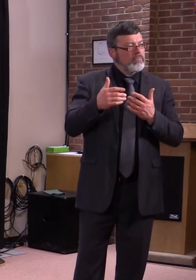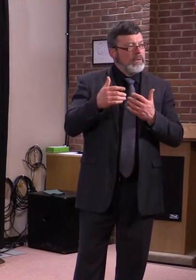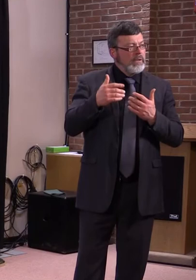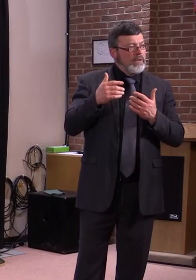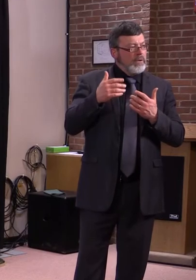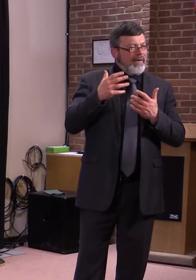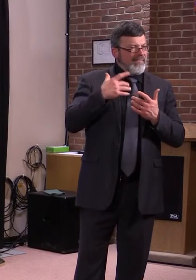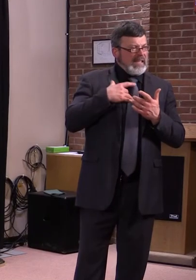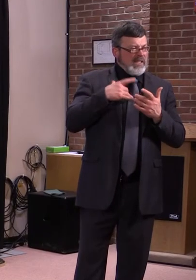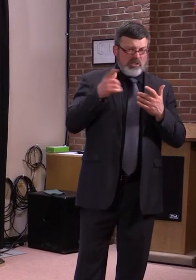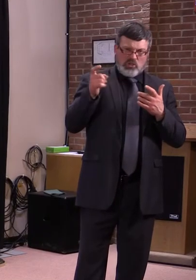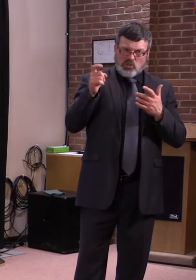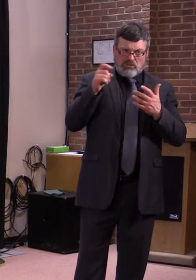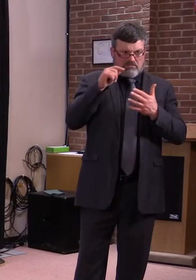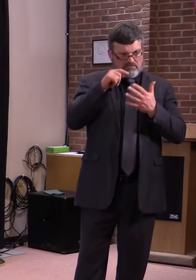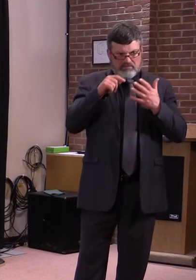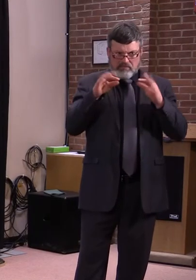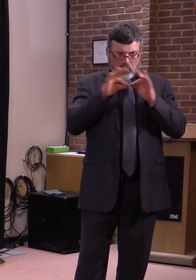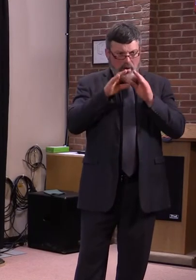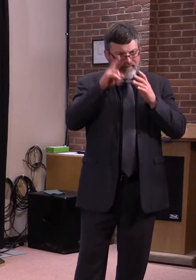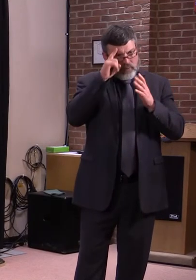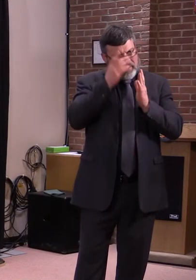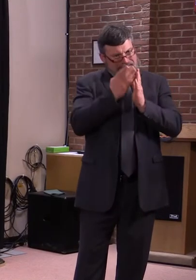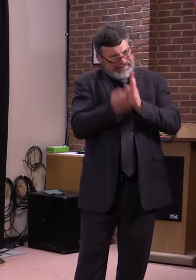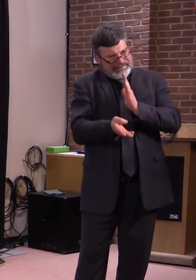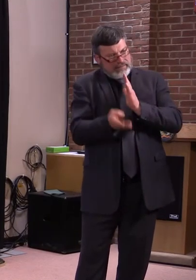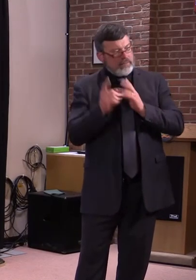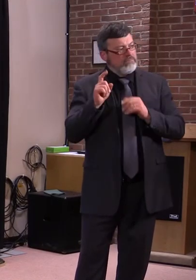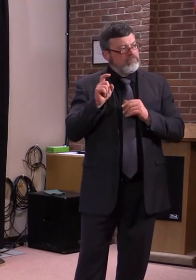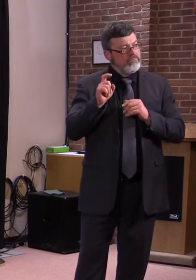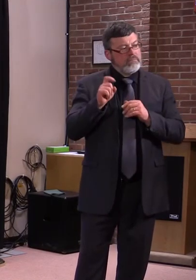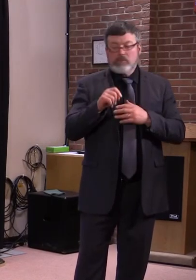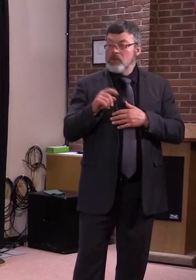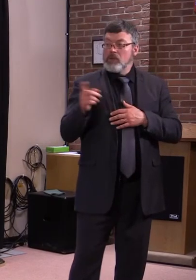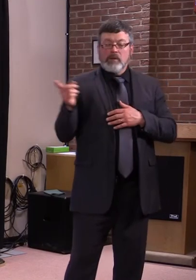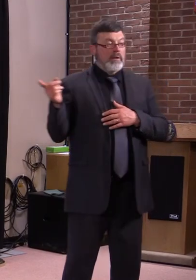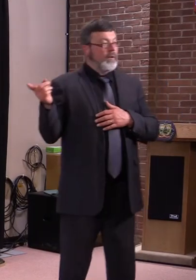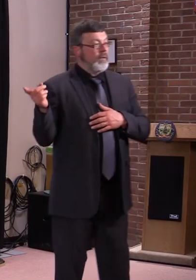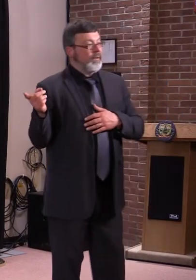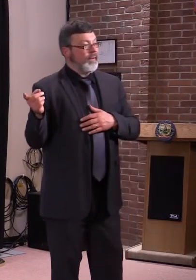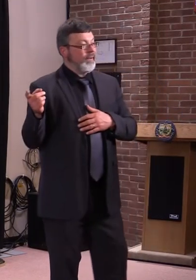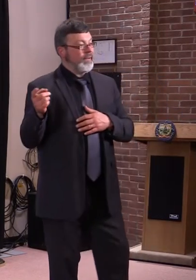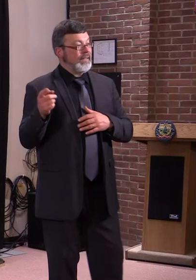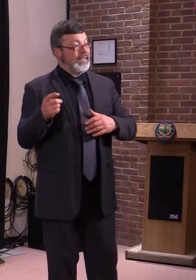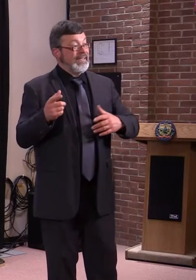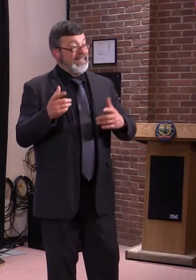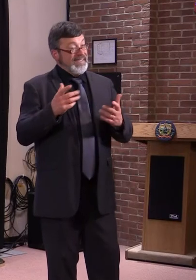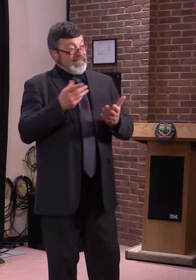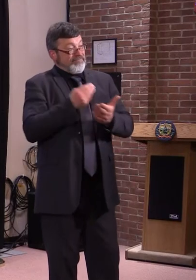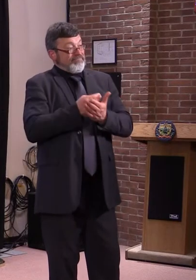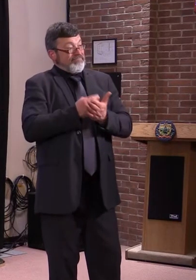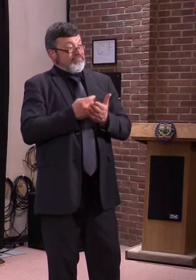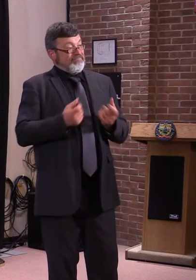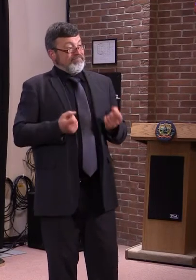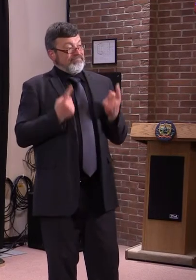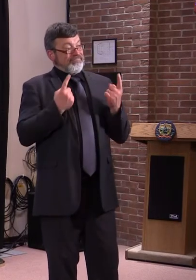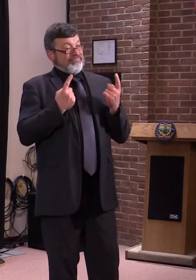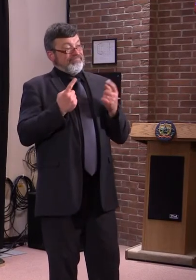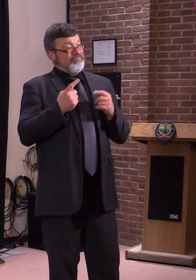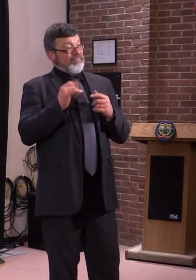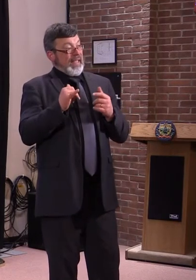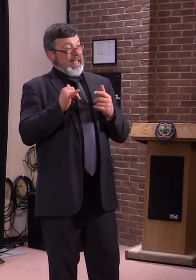two. You know, it really is about spending provisions and how we utilize